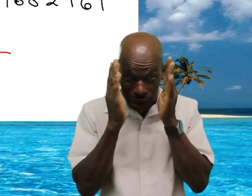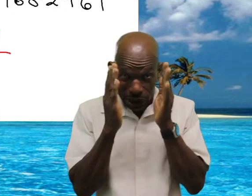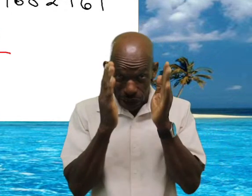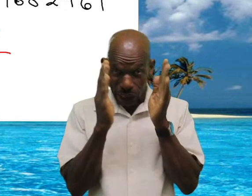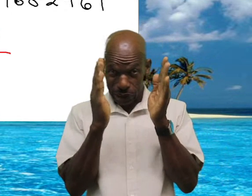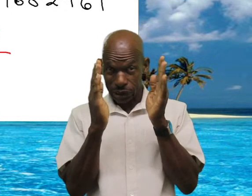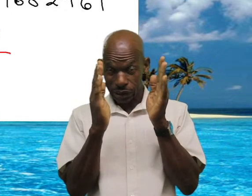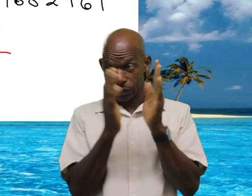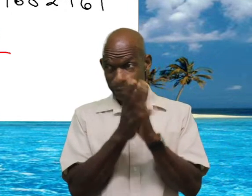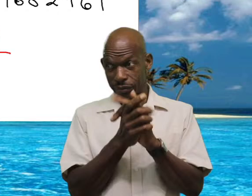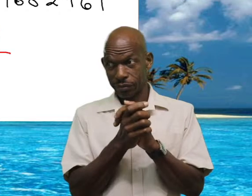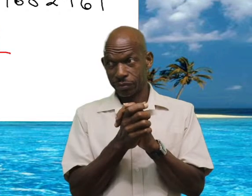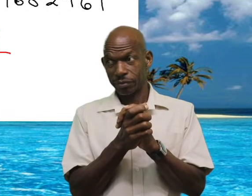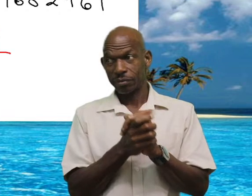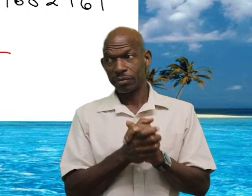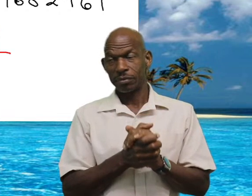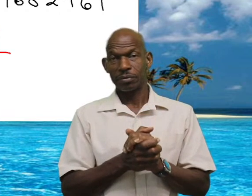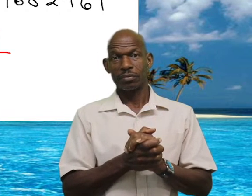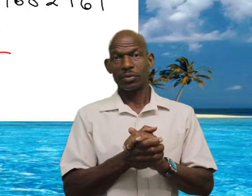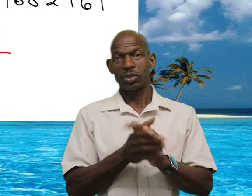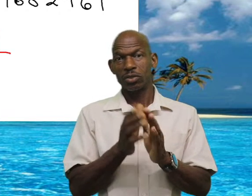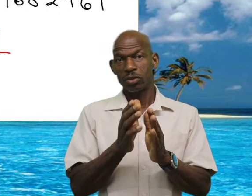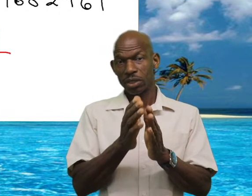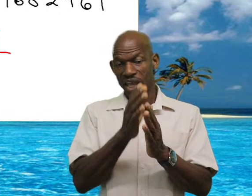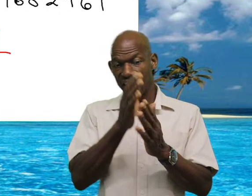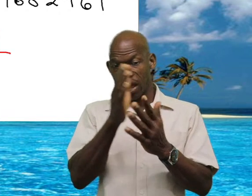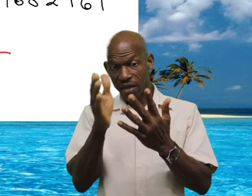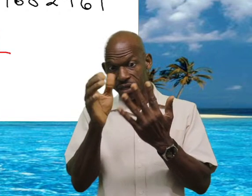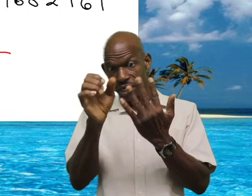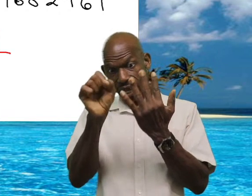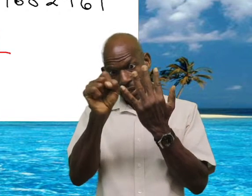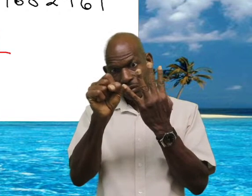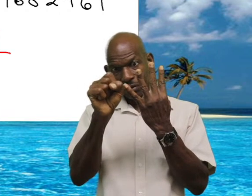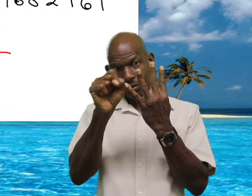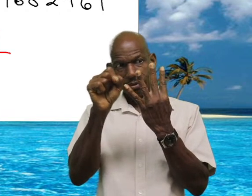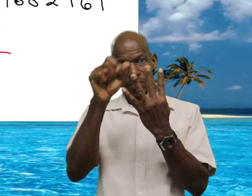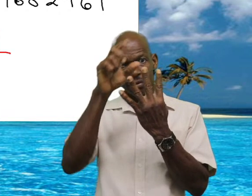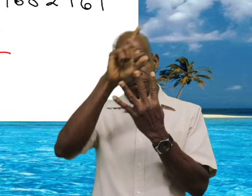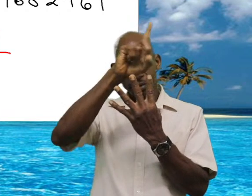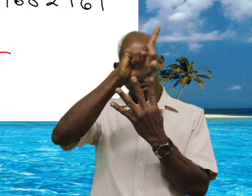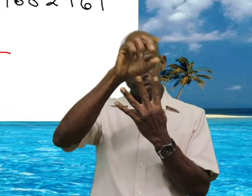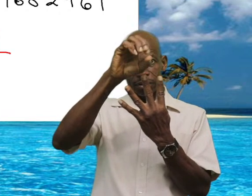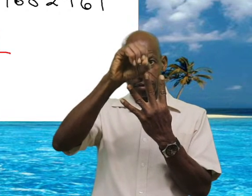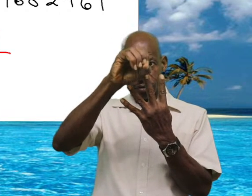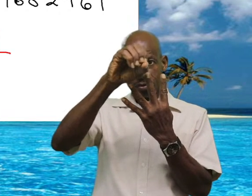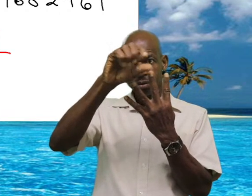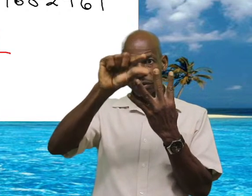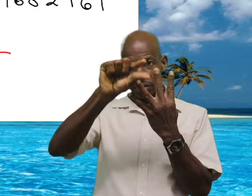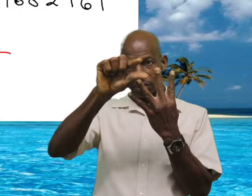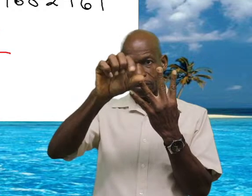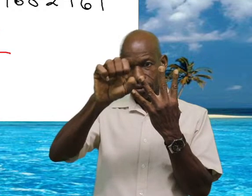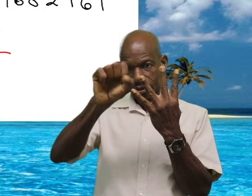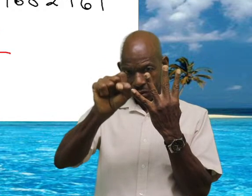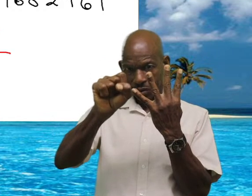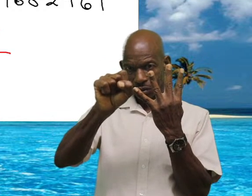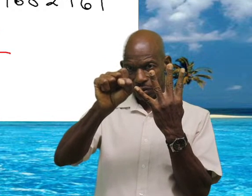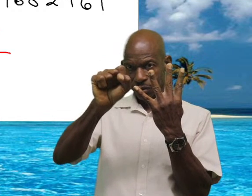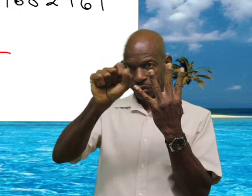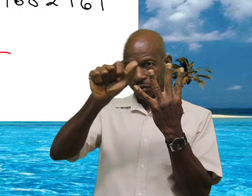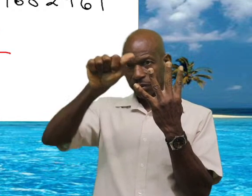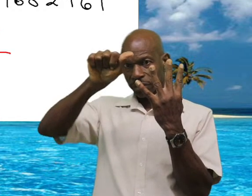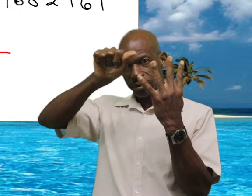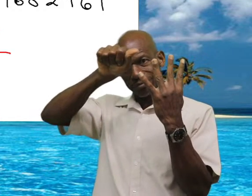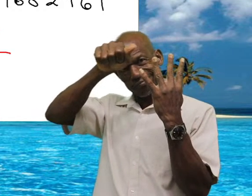D-O-G-S, and after the S, then the apostrophe. In the singular form, I have the same